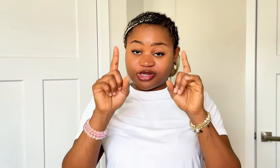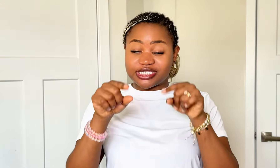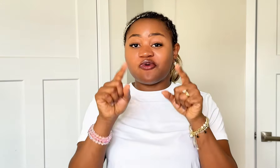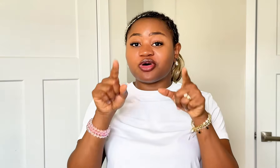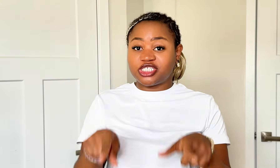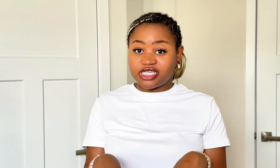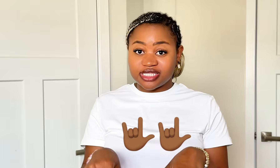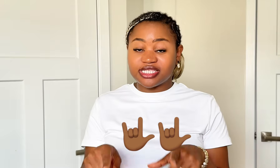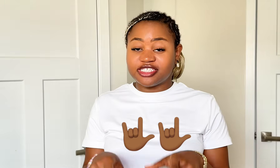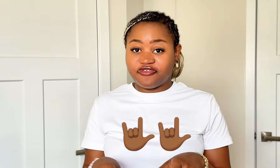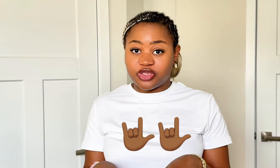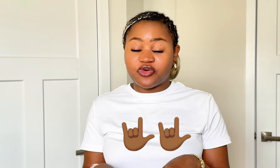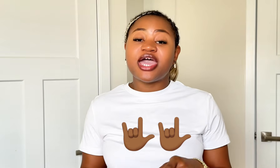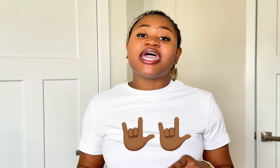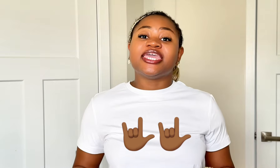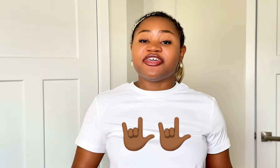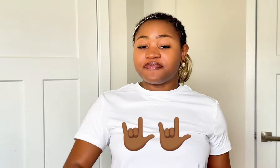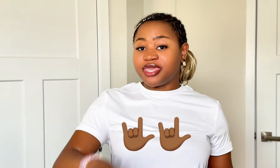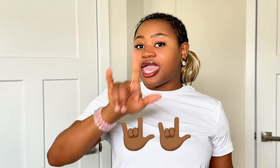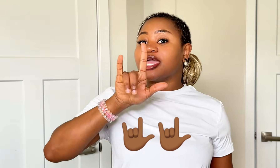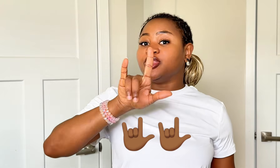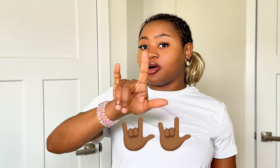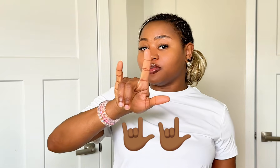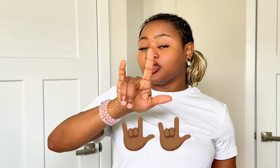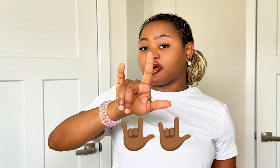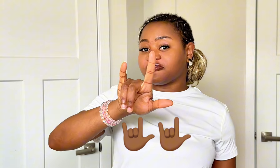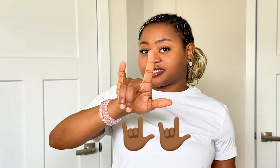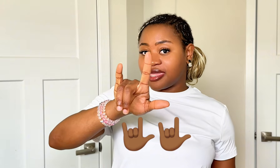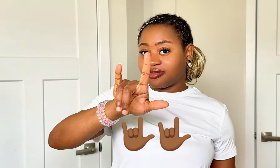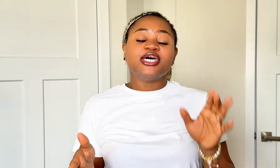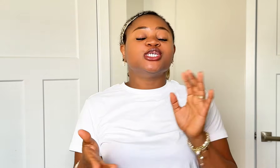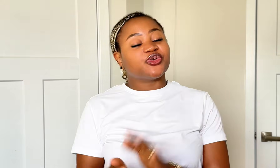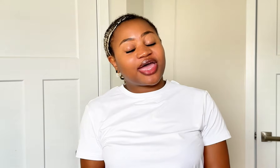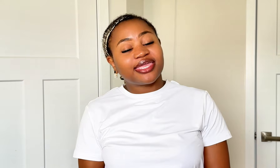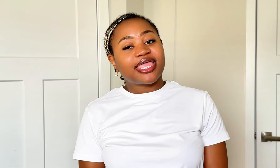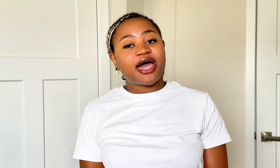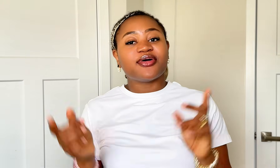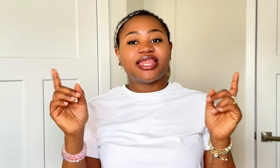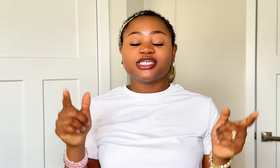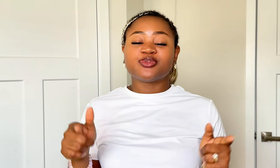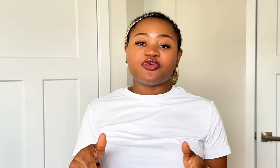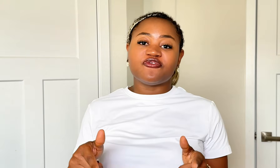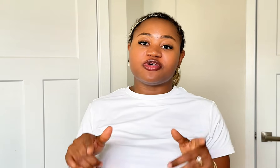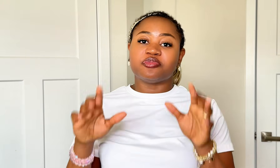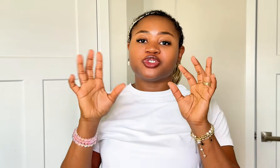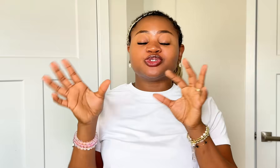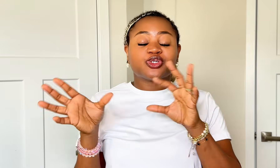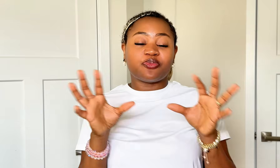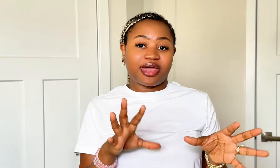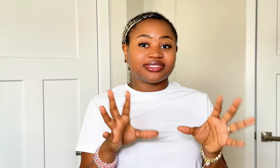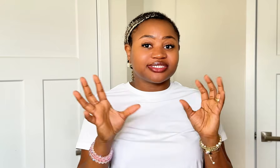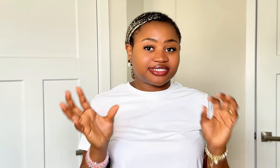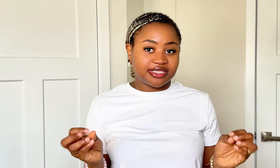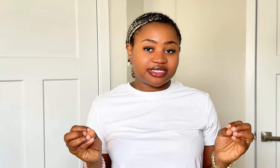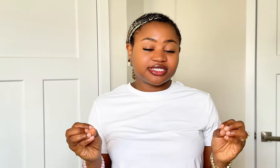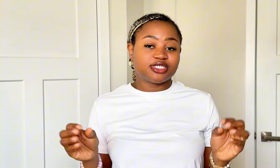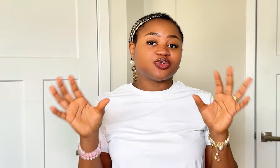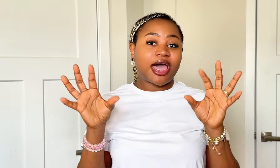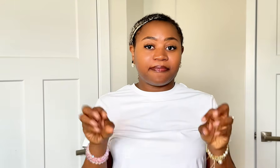still watching this video, give me a double love sign. So right now, let's move on to some practice sentences to